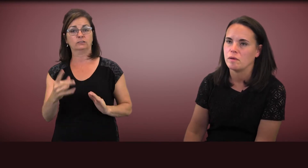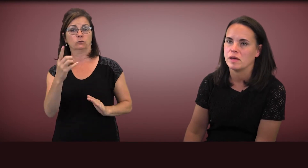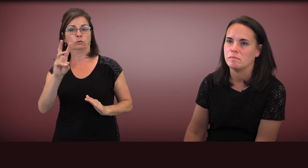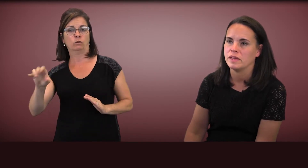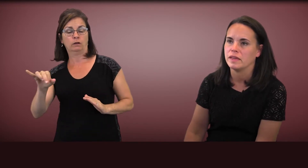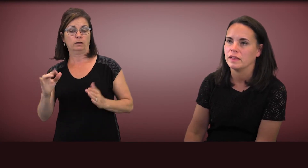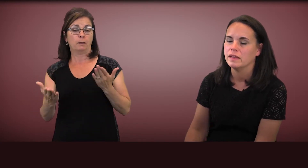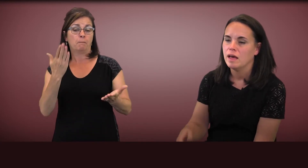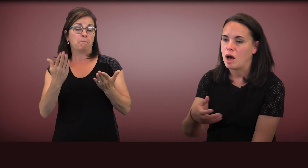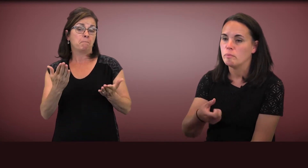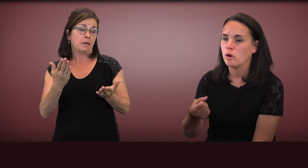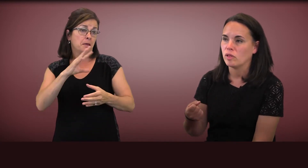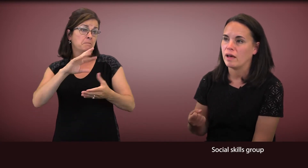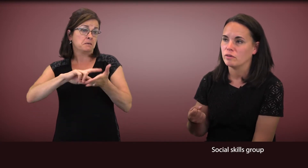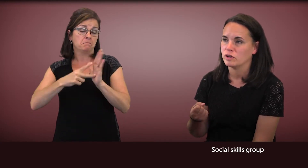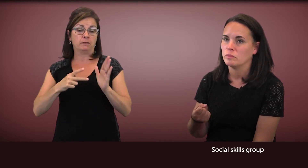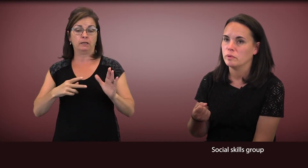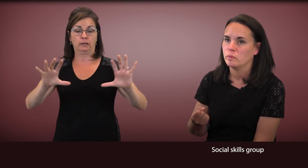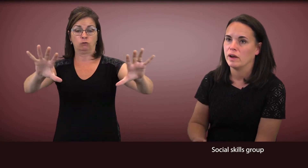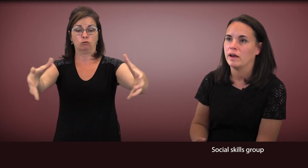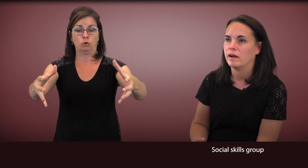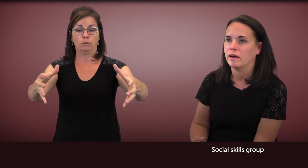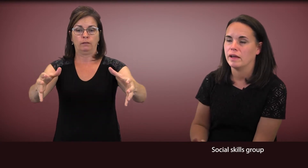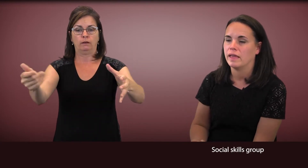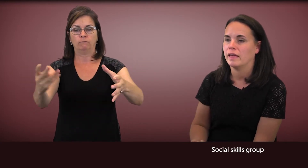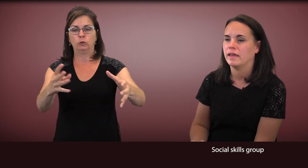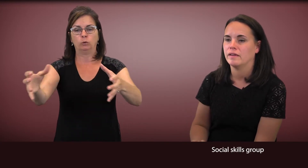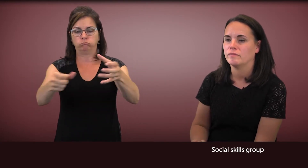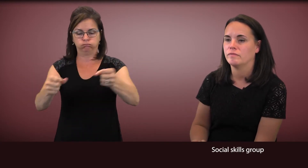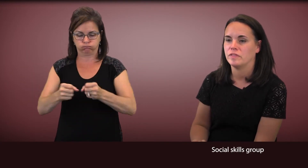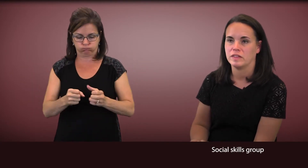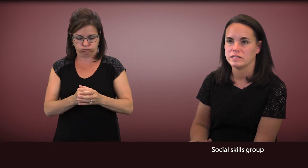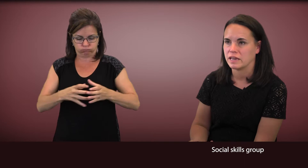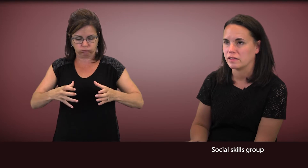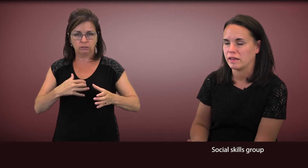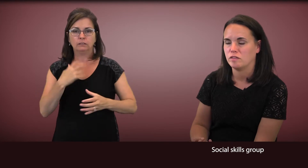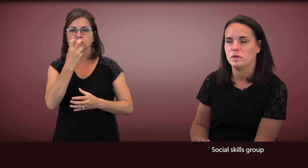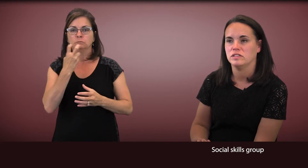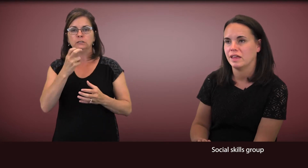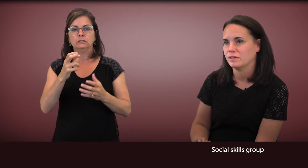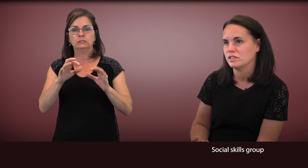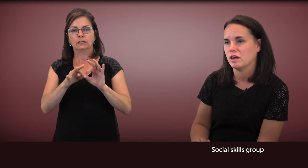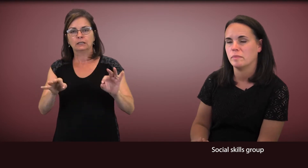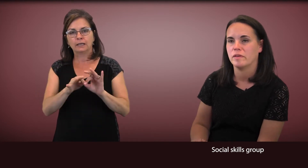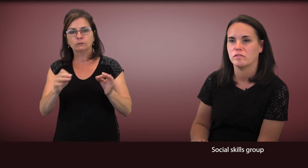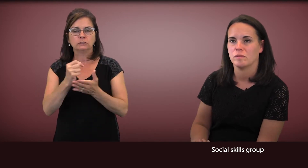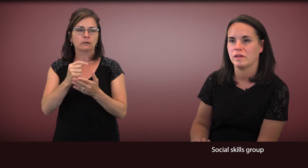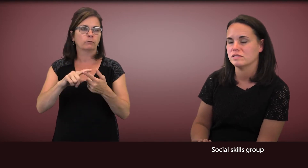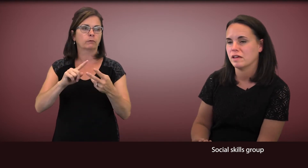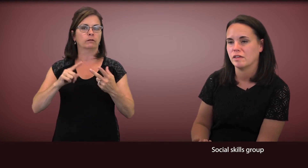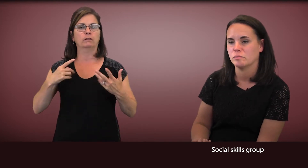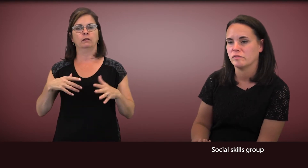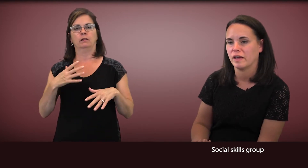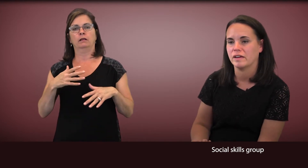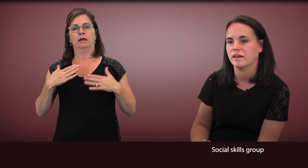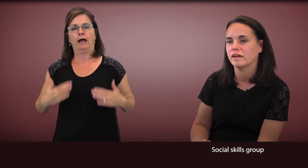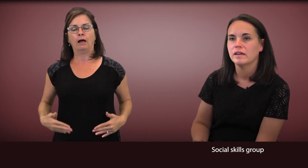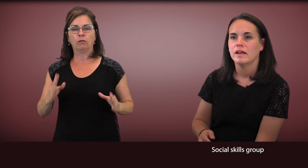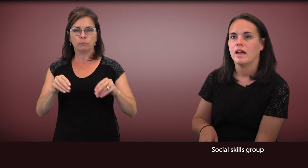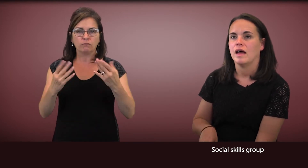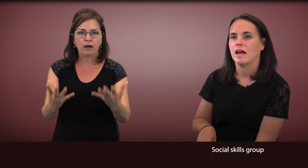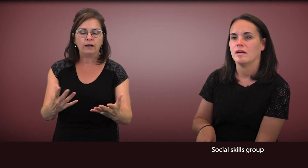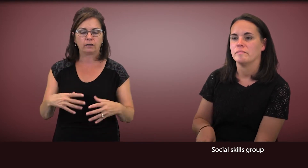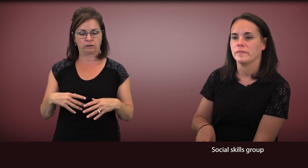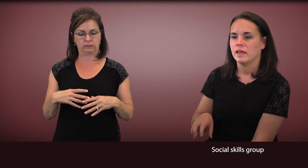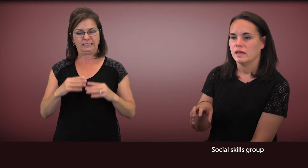skills. So that might be a pull-out group where a facilitator like a speech-language therapist or a mental health provider